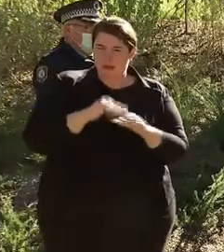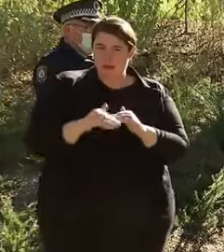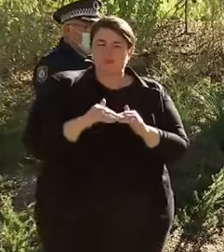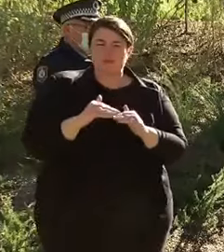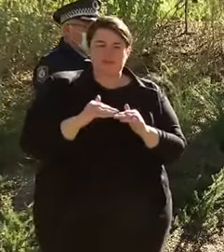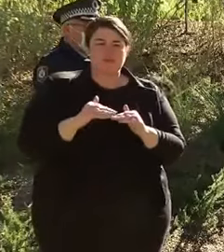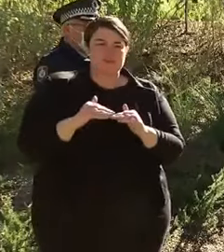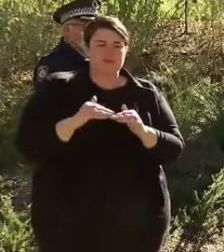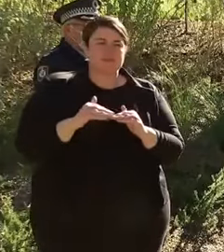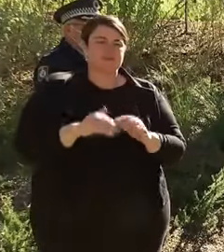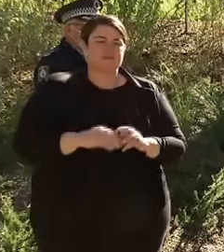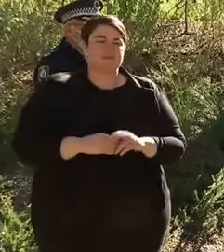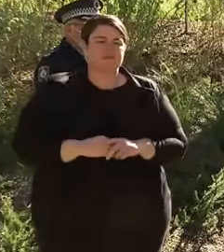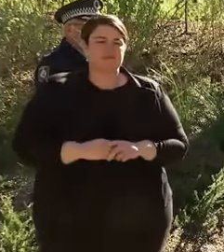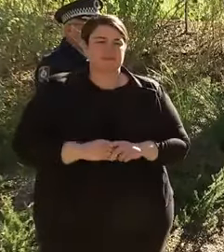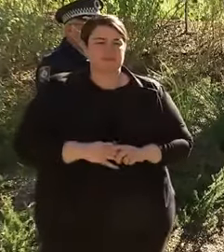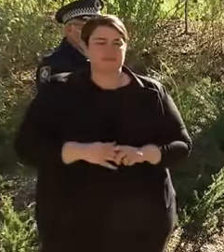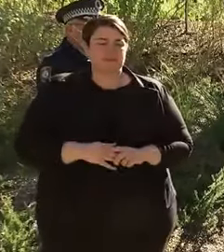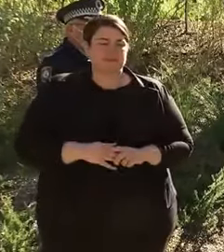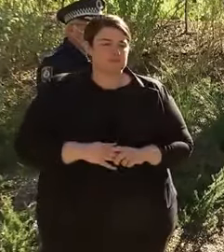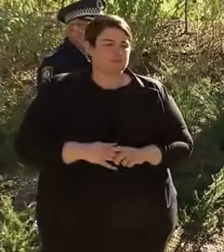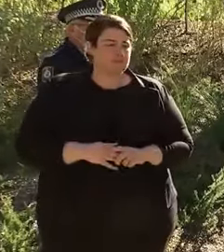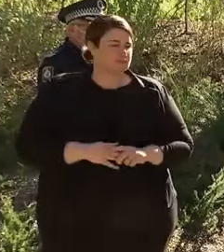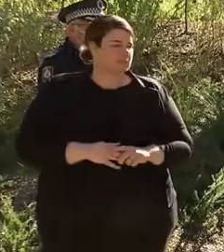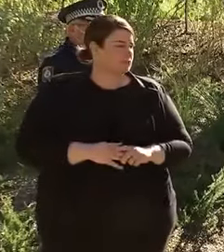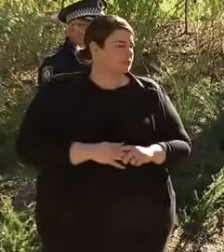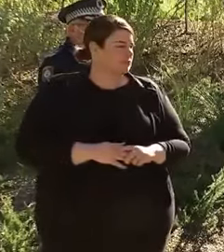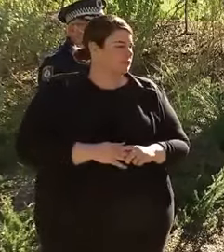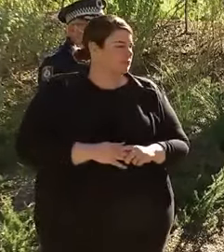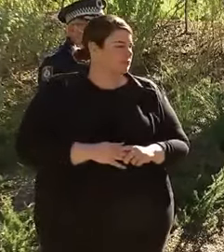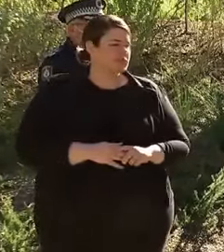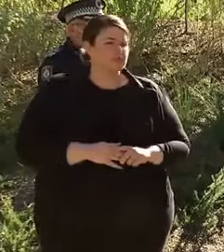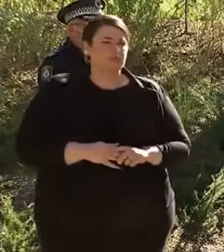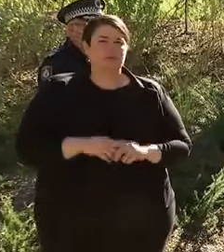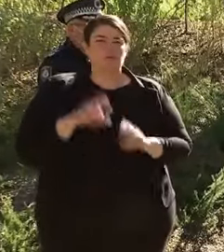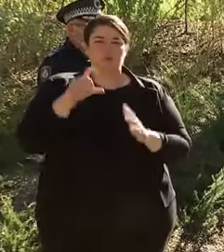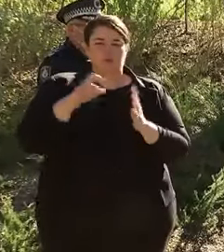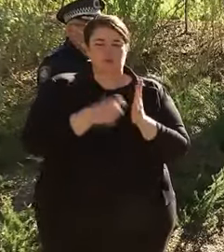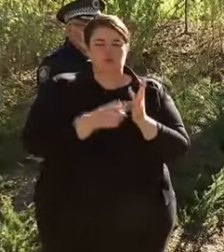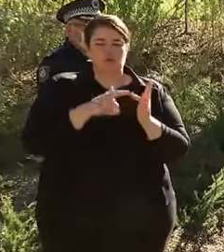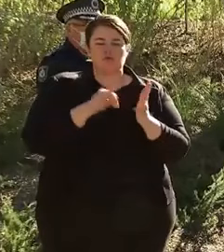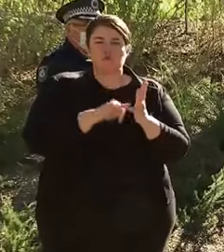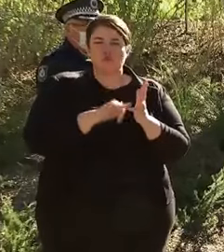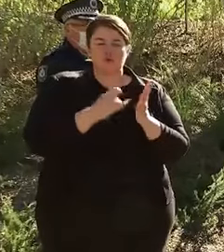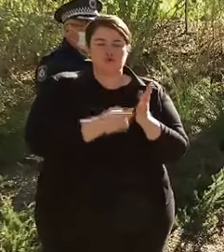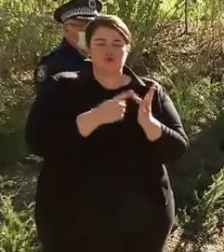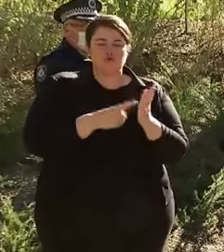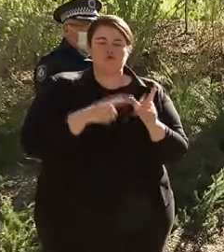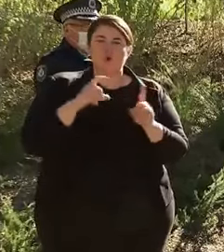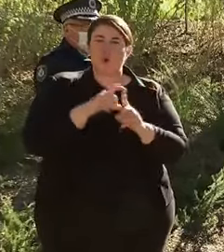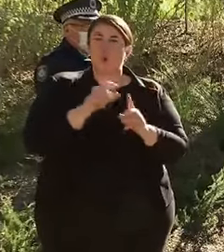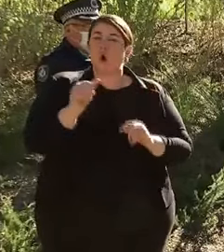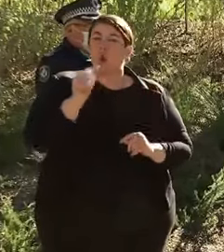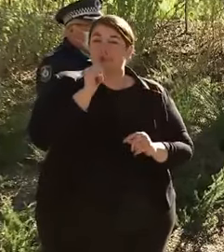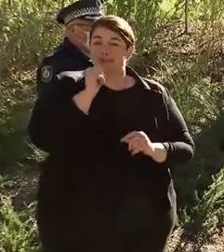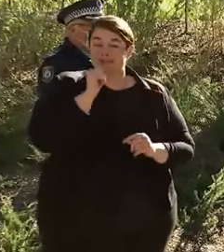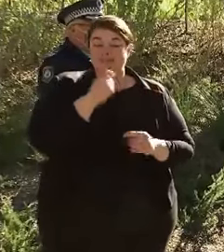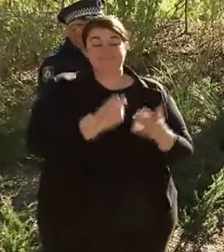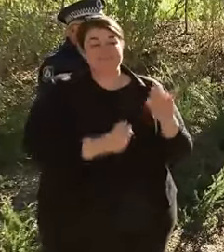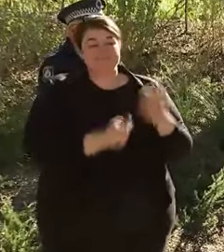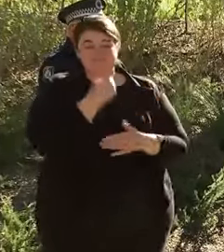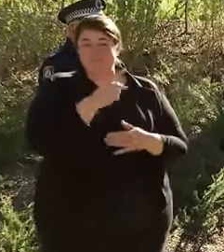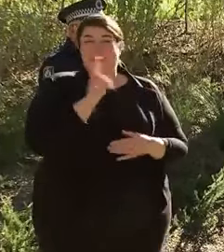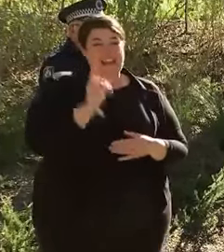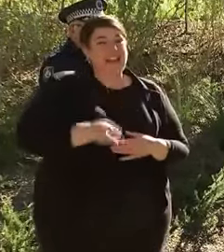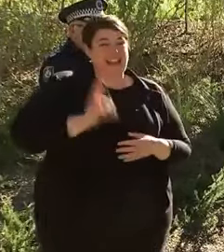also to just call out specifically, was the Crossroads Hotel. There was again another